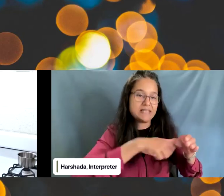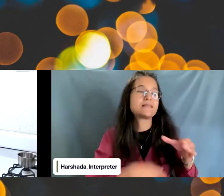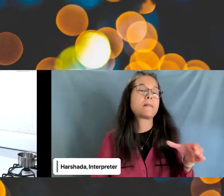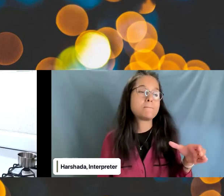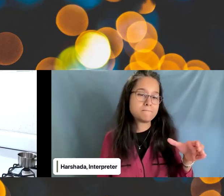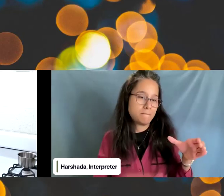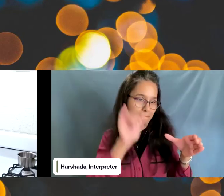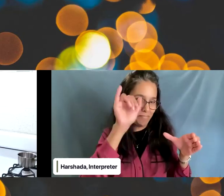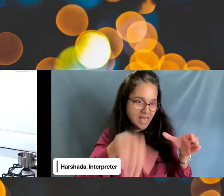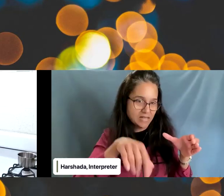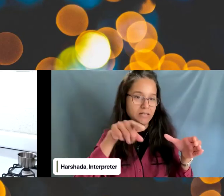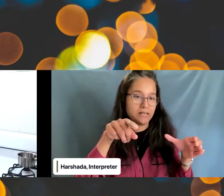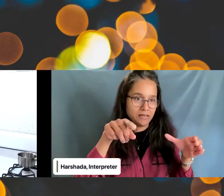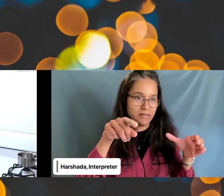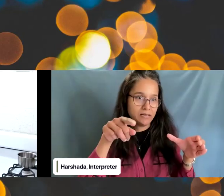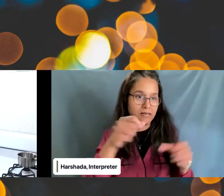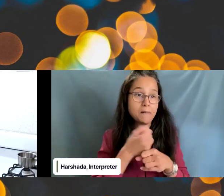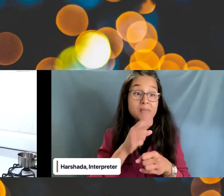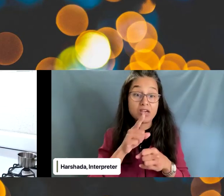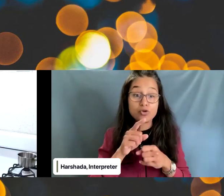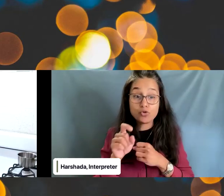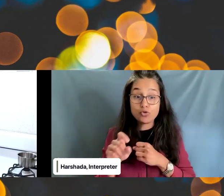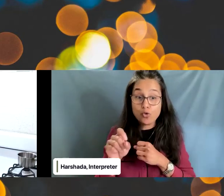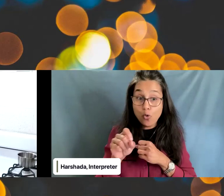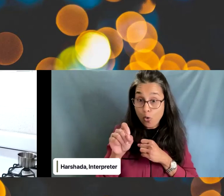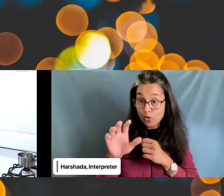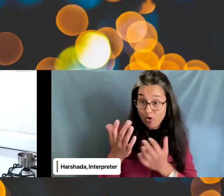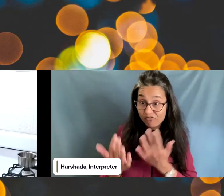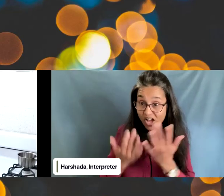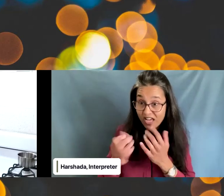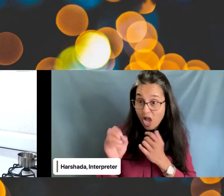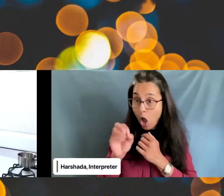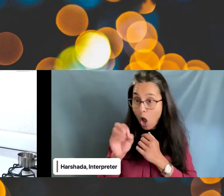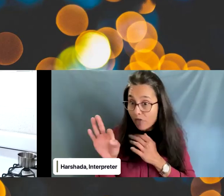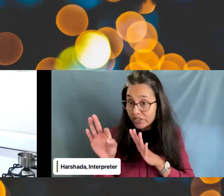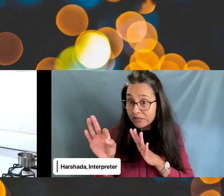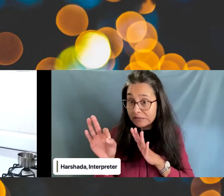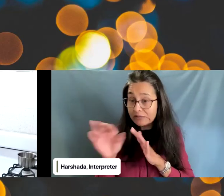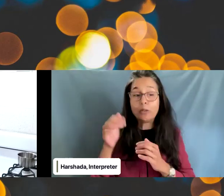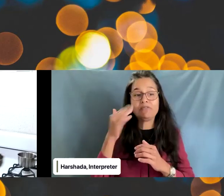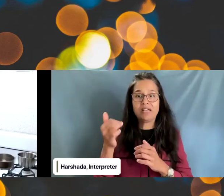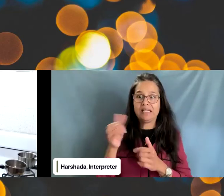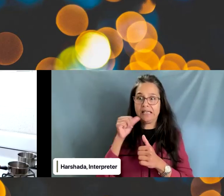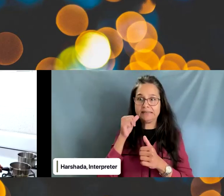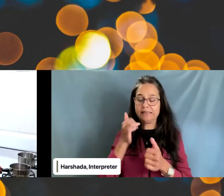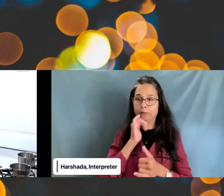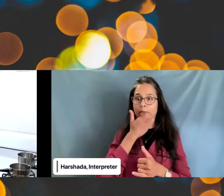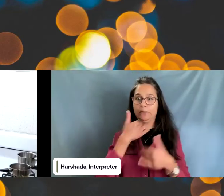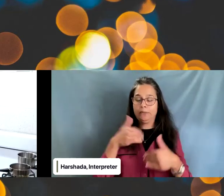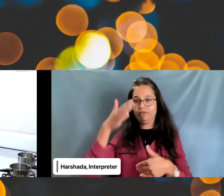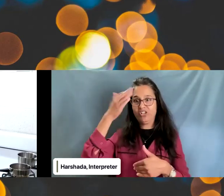There you go. Make sure you turn off the fire on your stove. That's how I caught fire before yesterday.